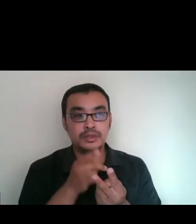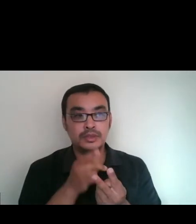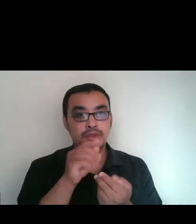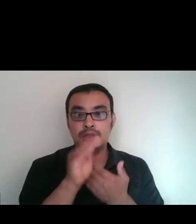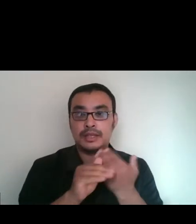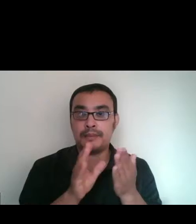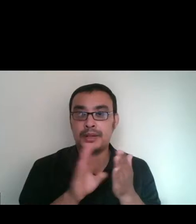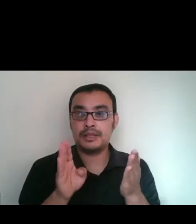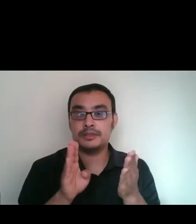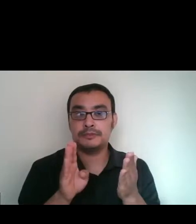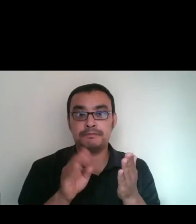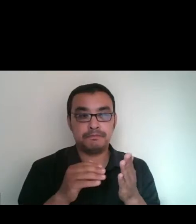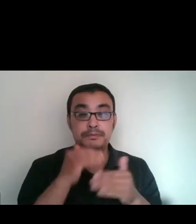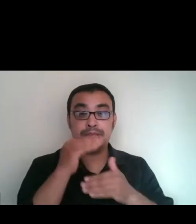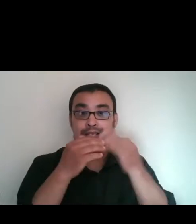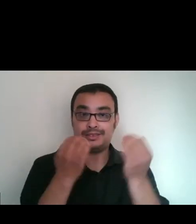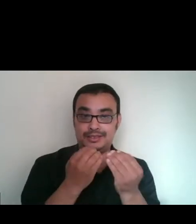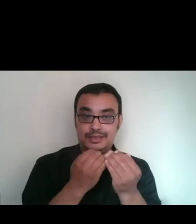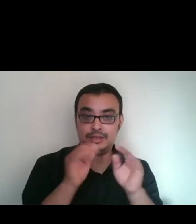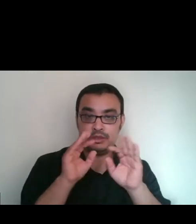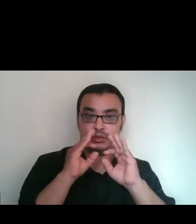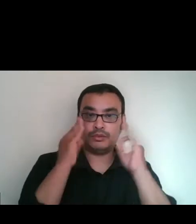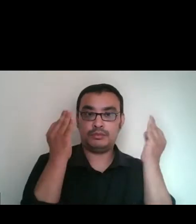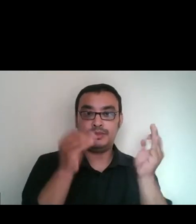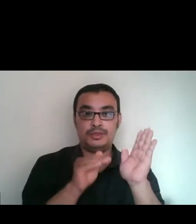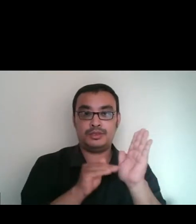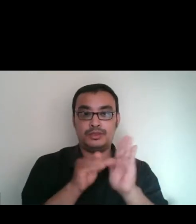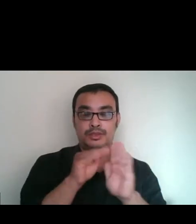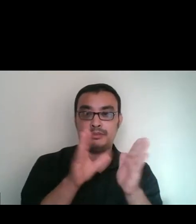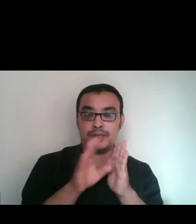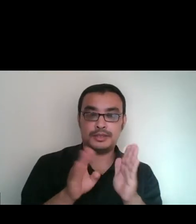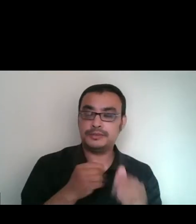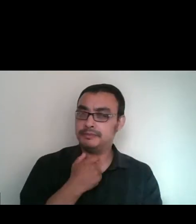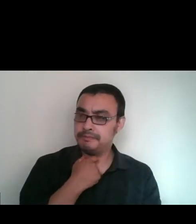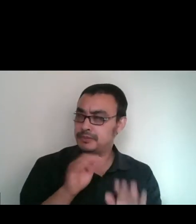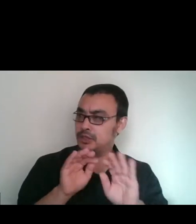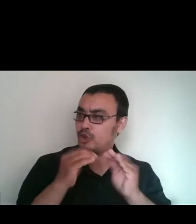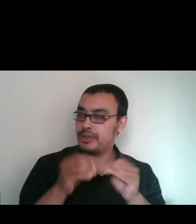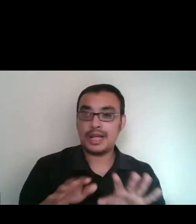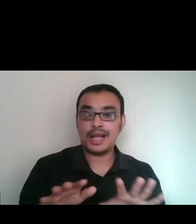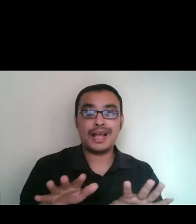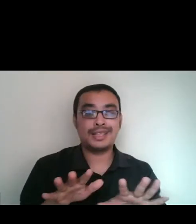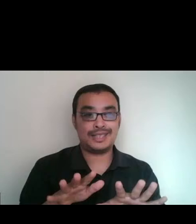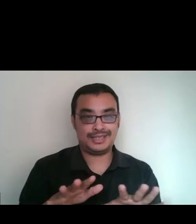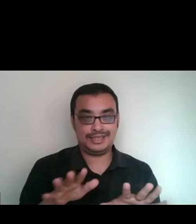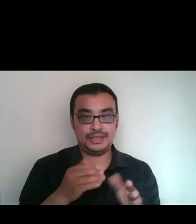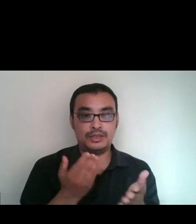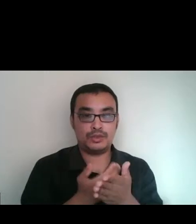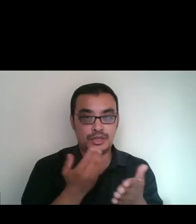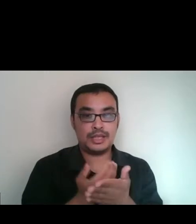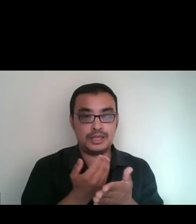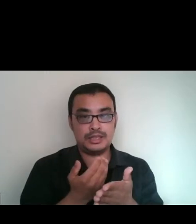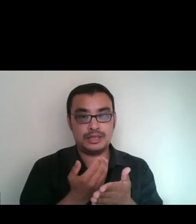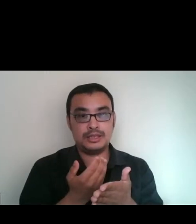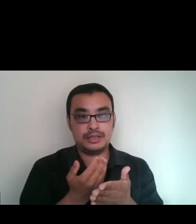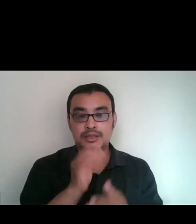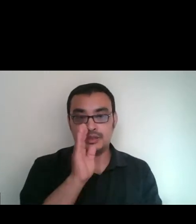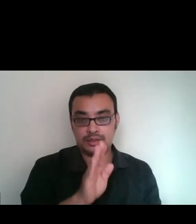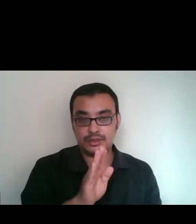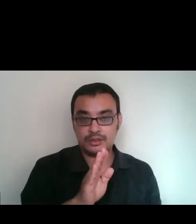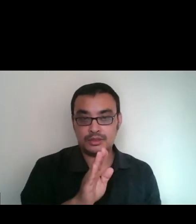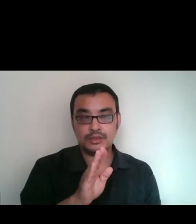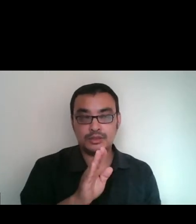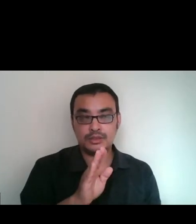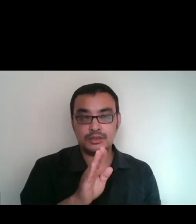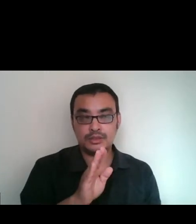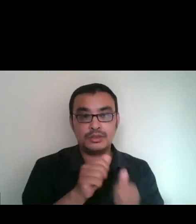community-based organization. I am the one of the member of that, and the ILC has given that space, but that is, we need it at the Asia level, that, no, the,